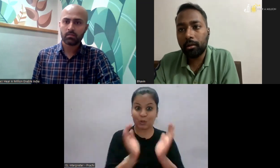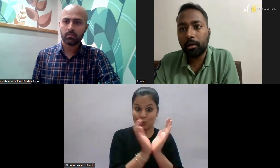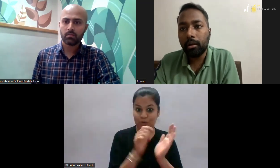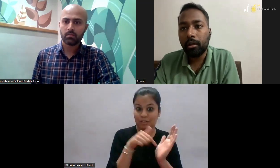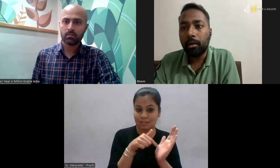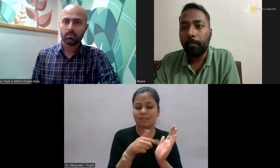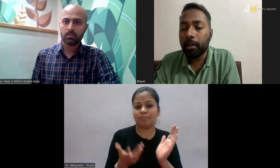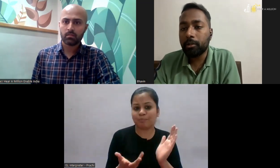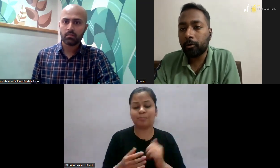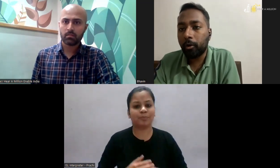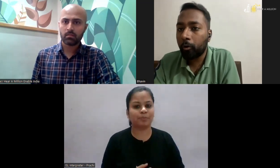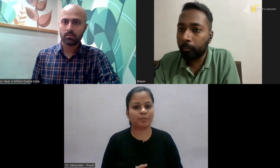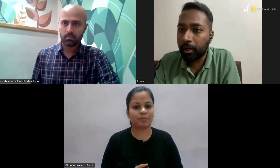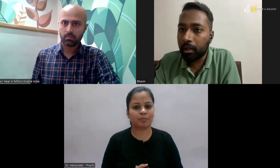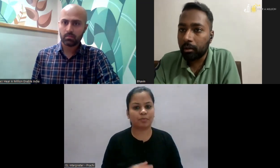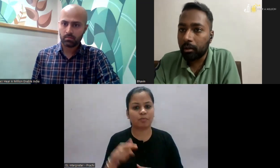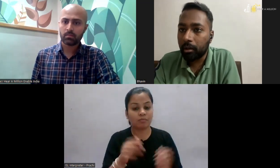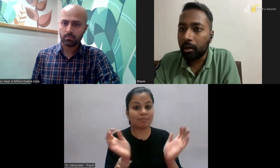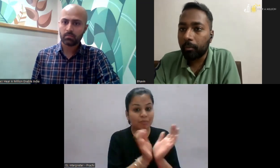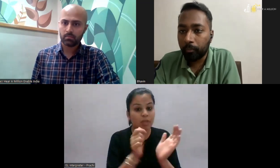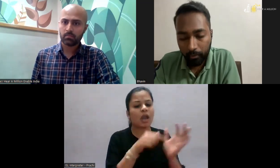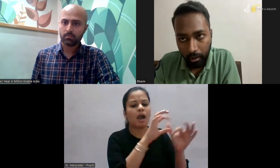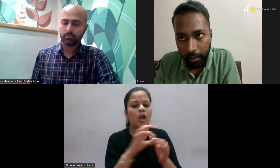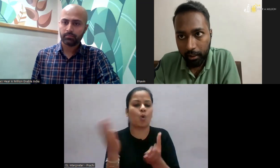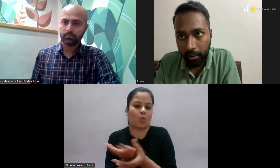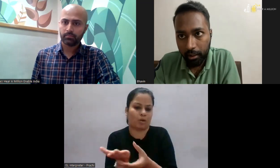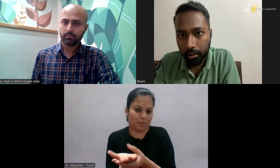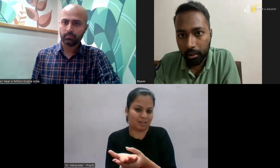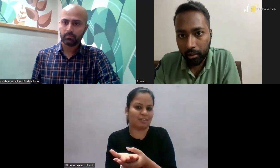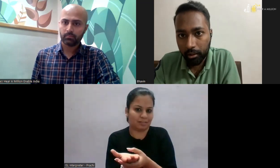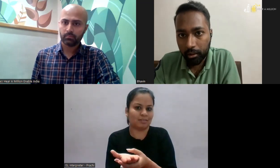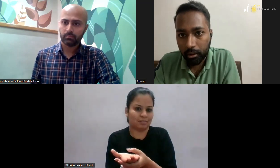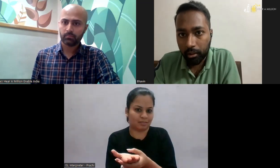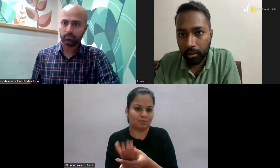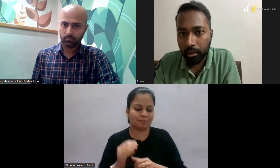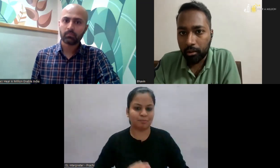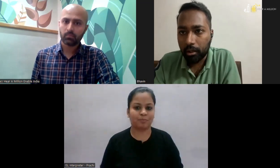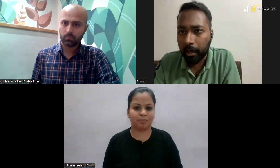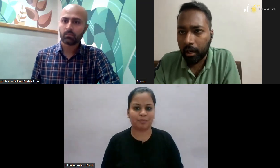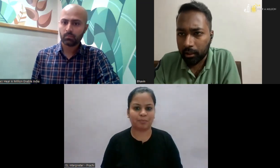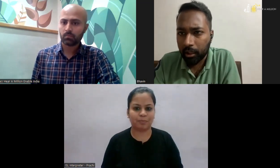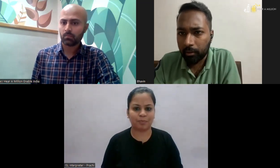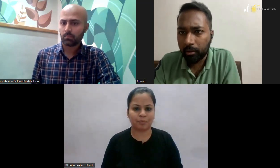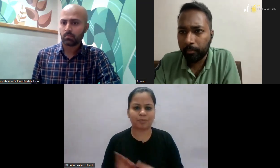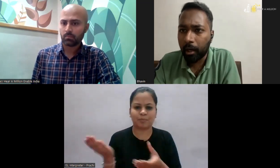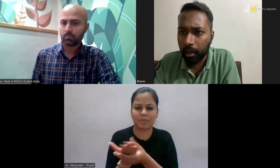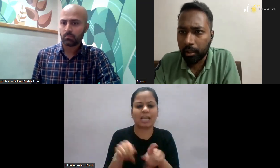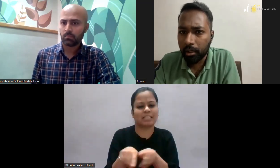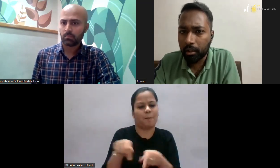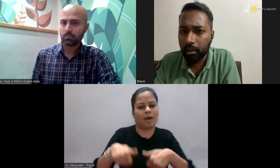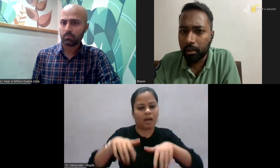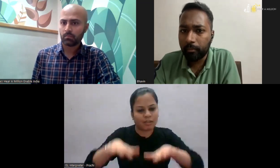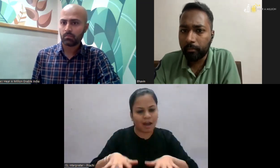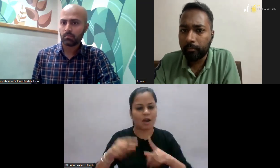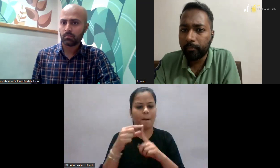is based on document ID like Aadhaar, PAN.